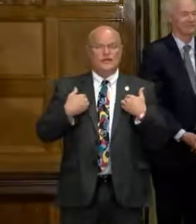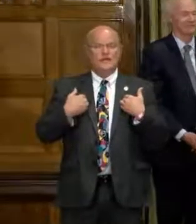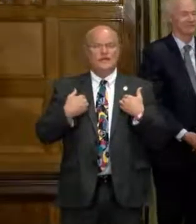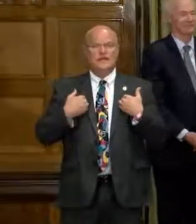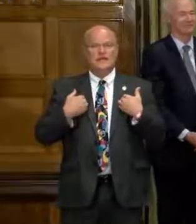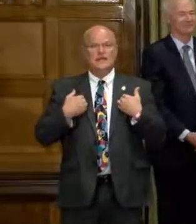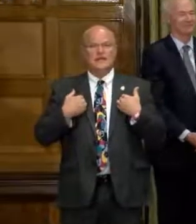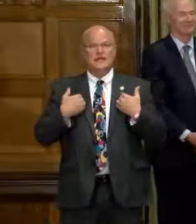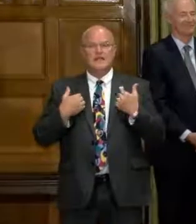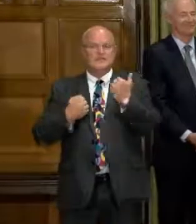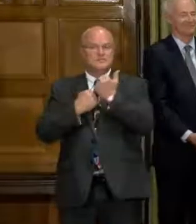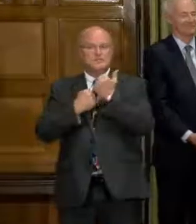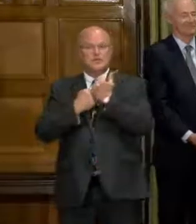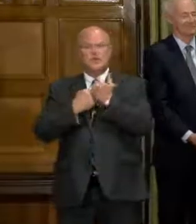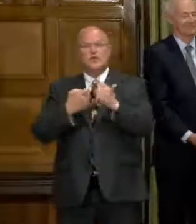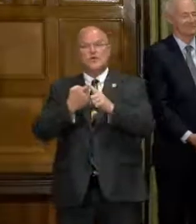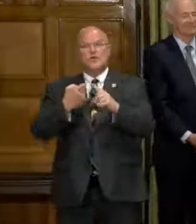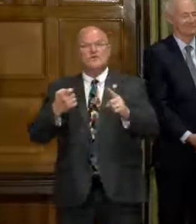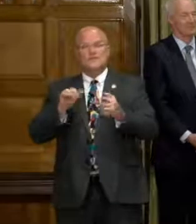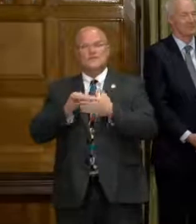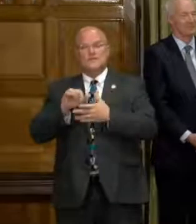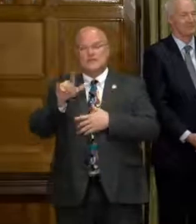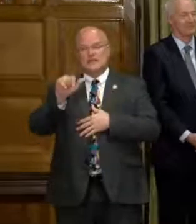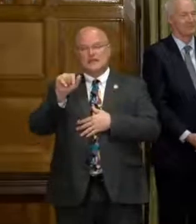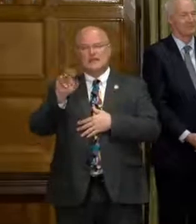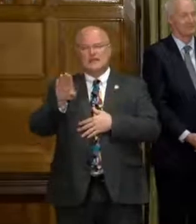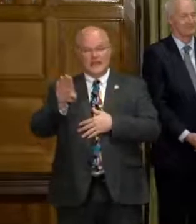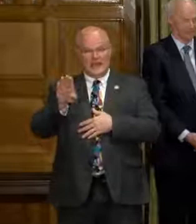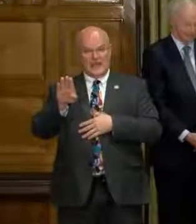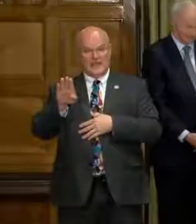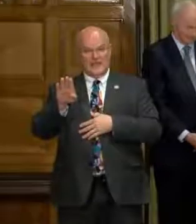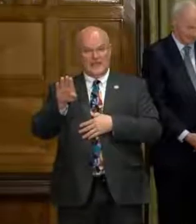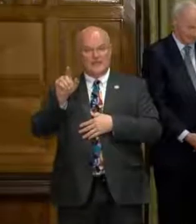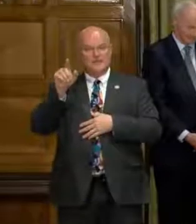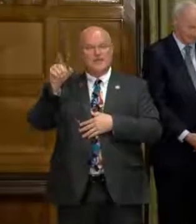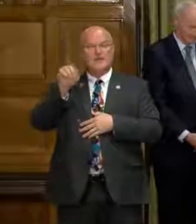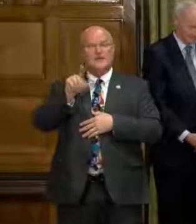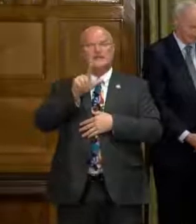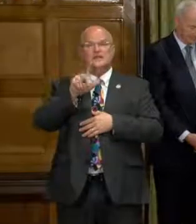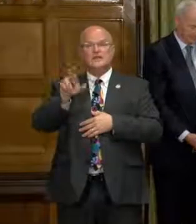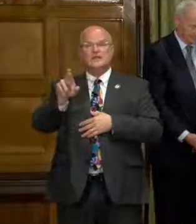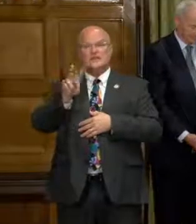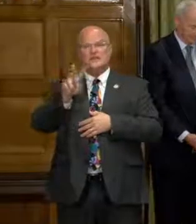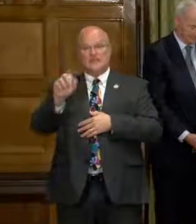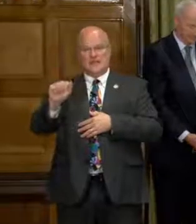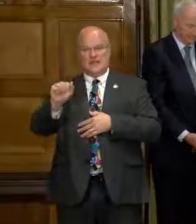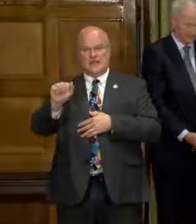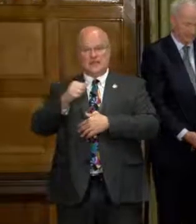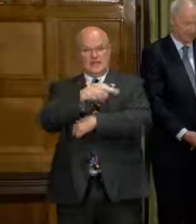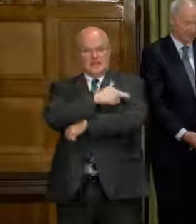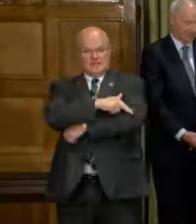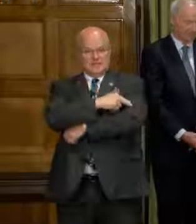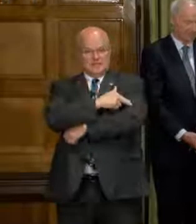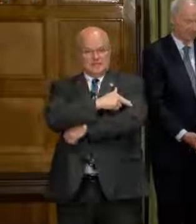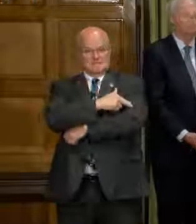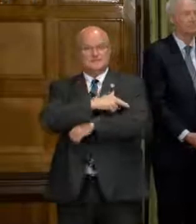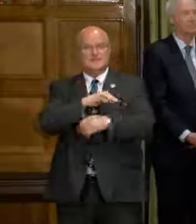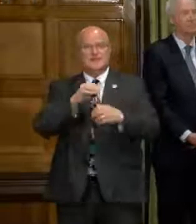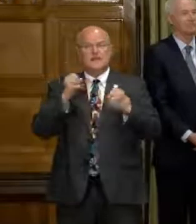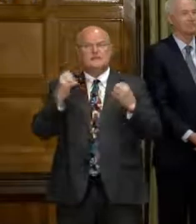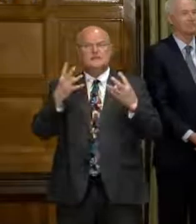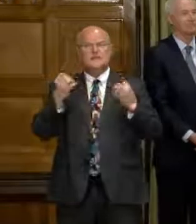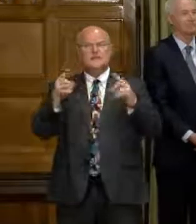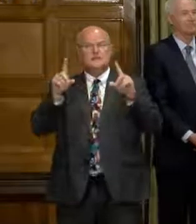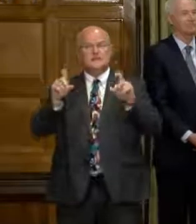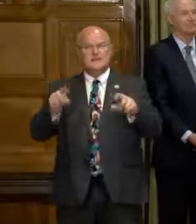we had great support from the laboratory at the Little Rock VA hospital. A lot